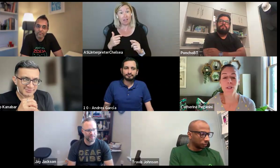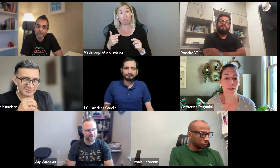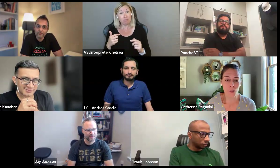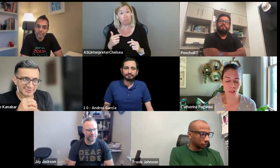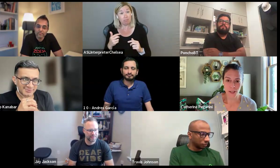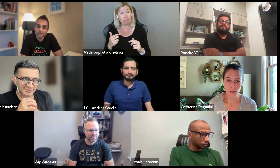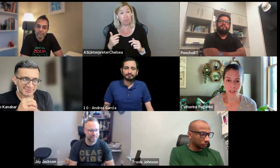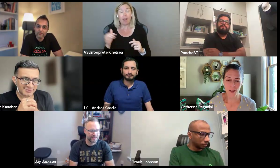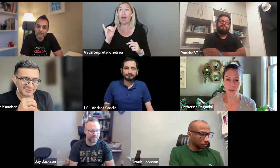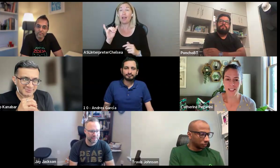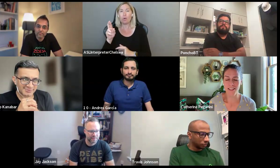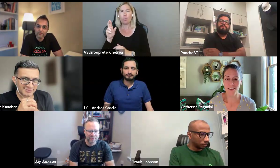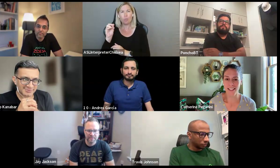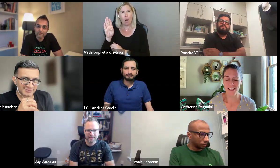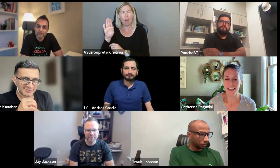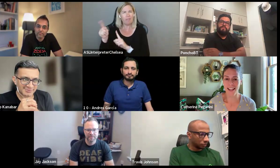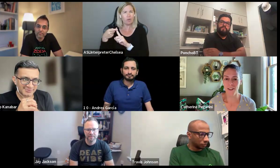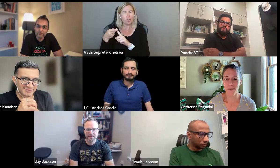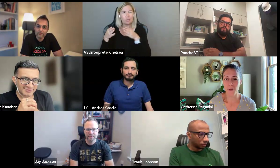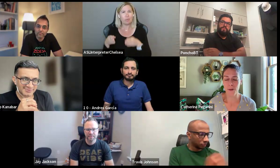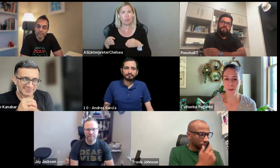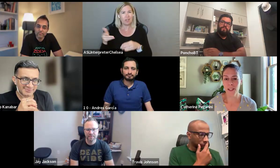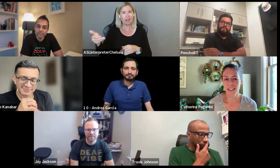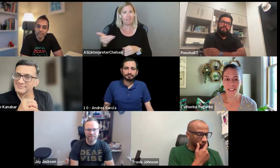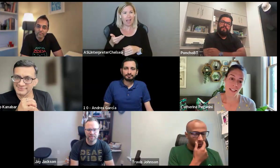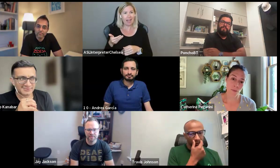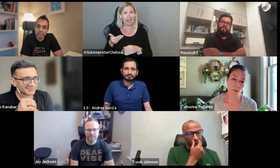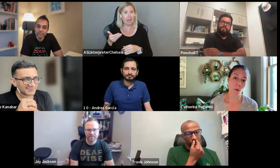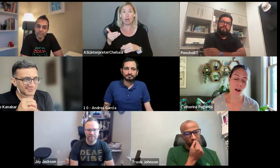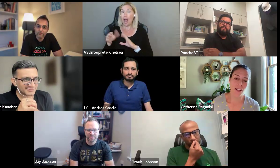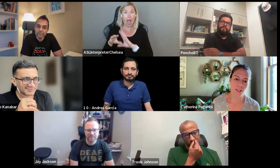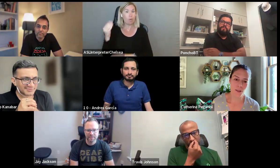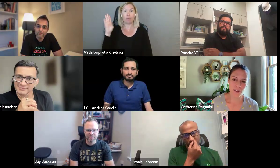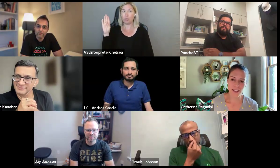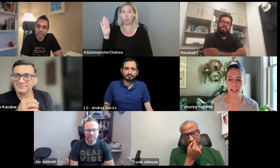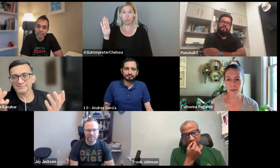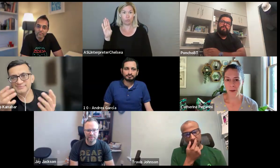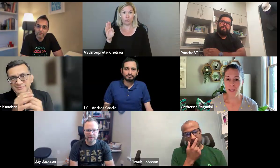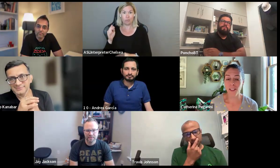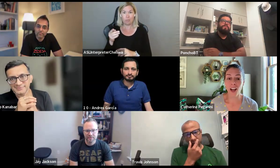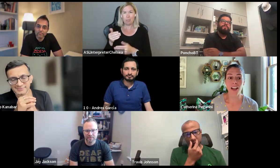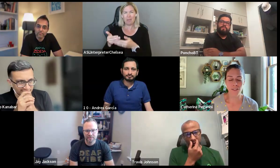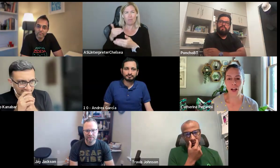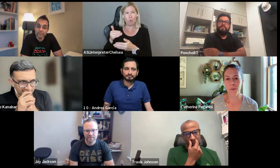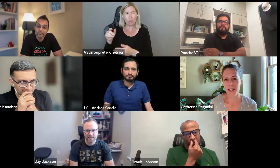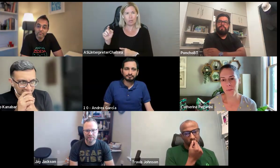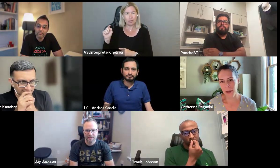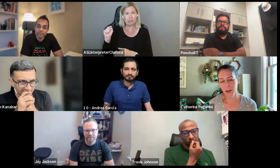was the first one who was completely invited, like out of the blue. Before the 2 other times, there was a lot of lobbying on my